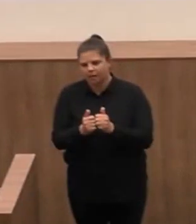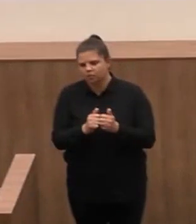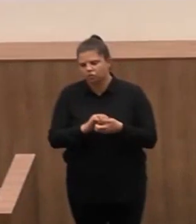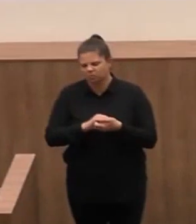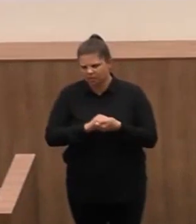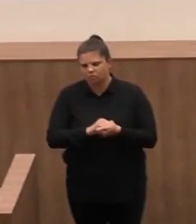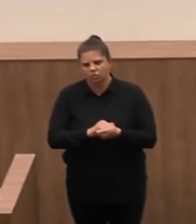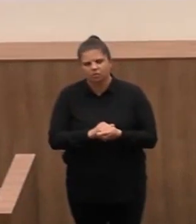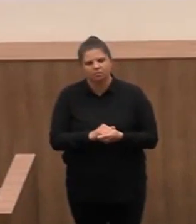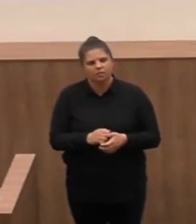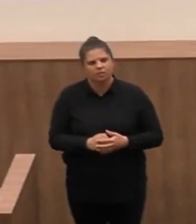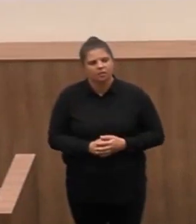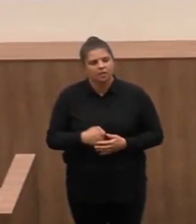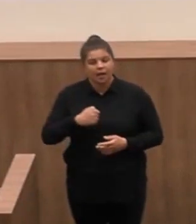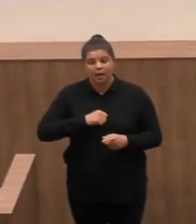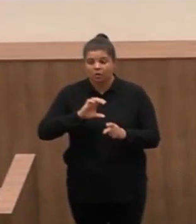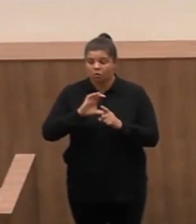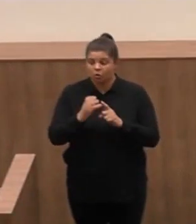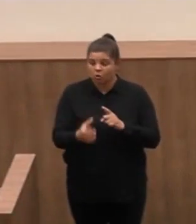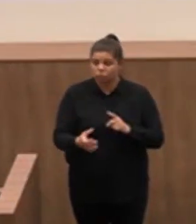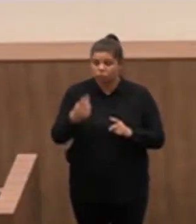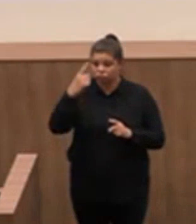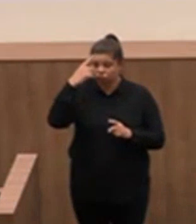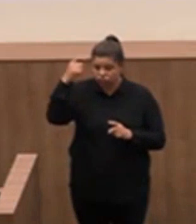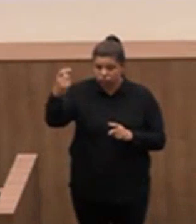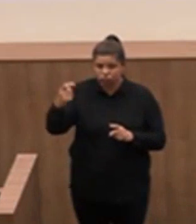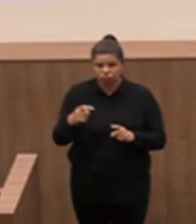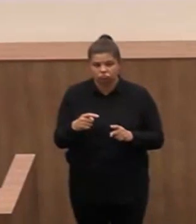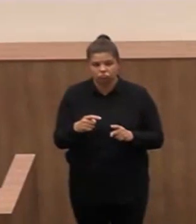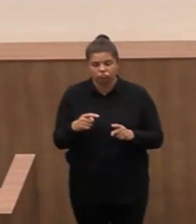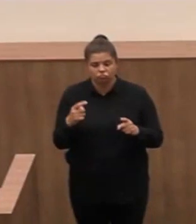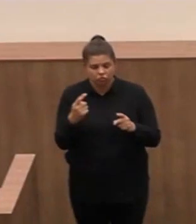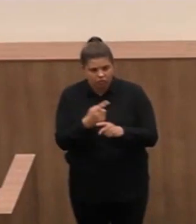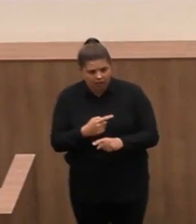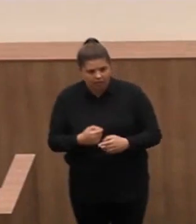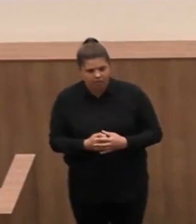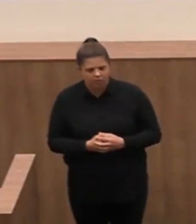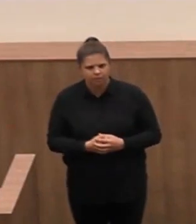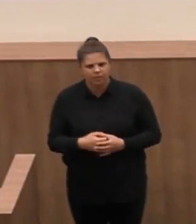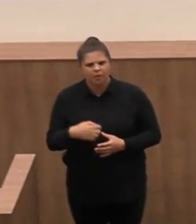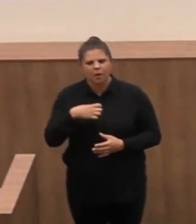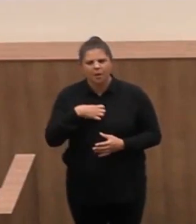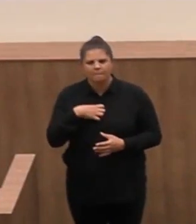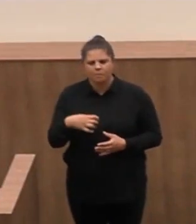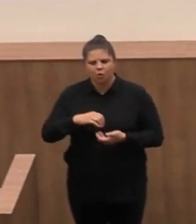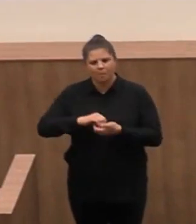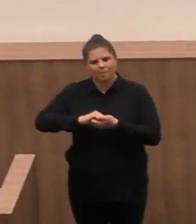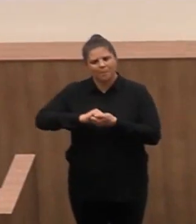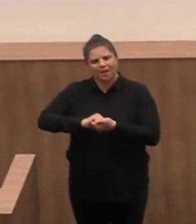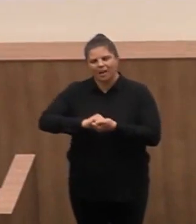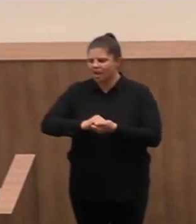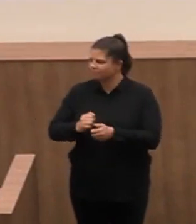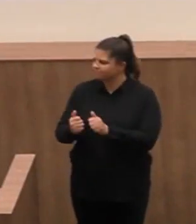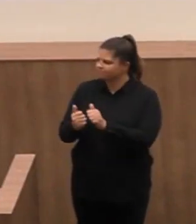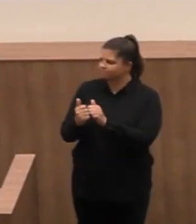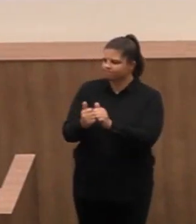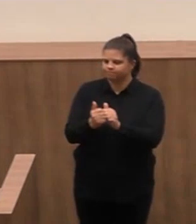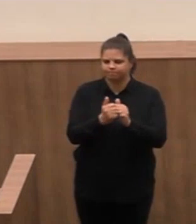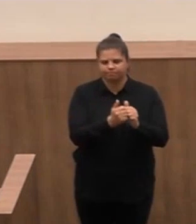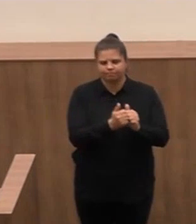general shift in our cultural shift from moving towards much more of a partnership model where we actually